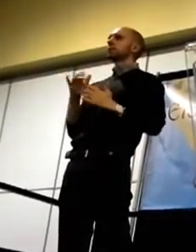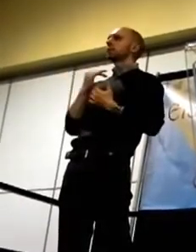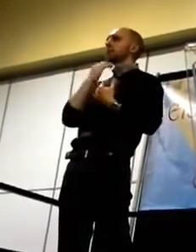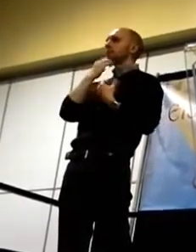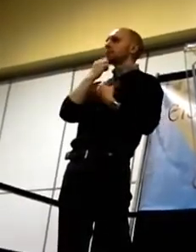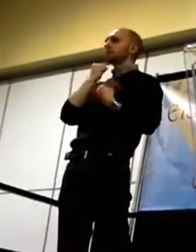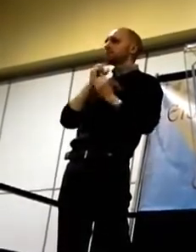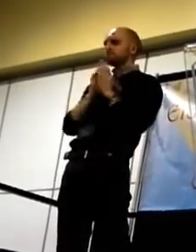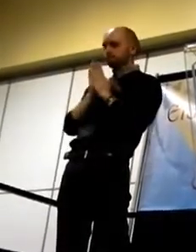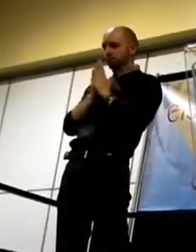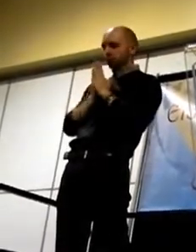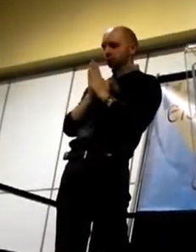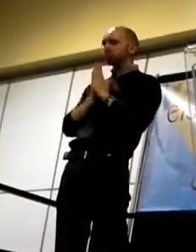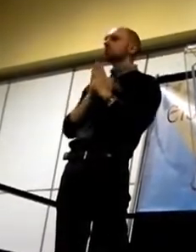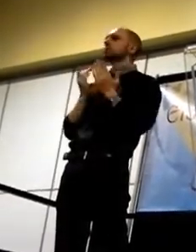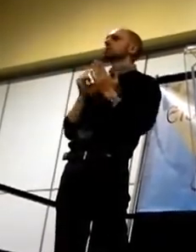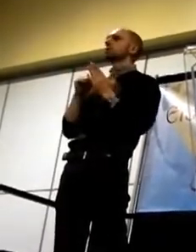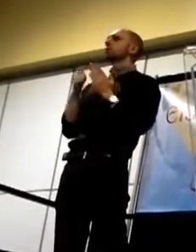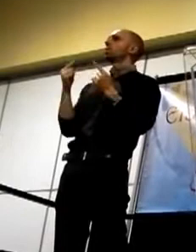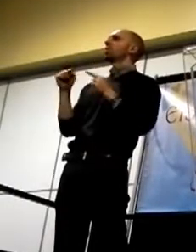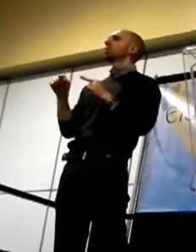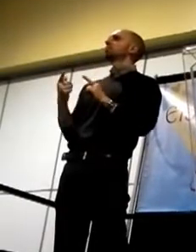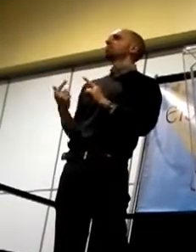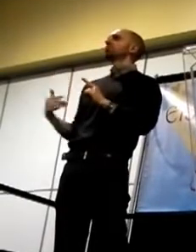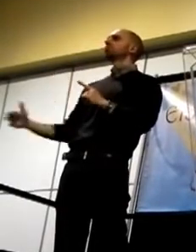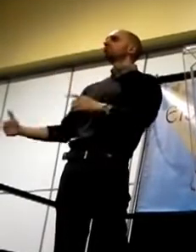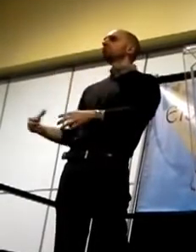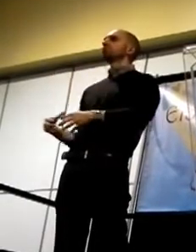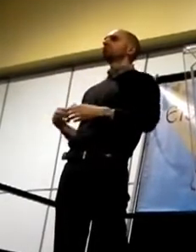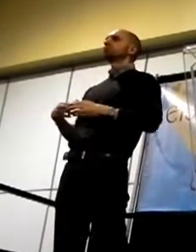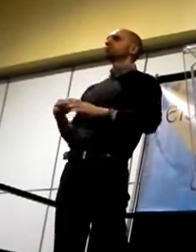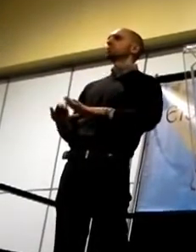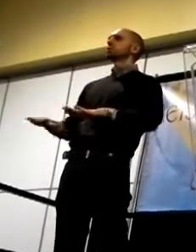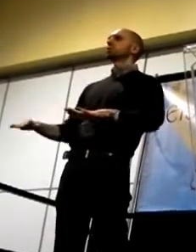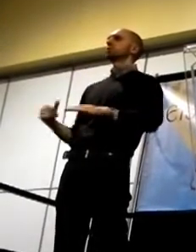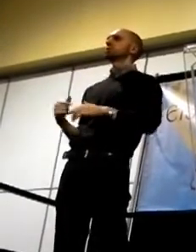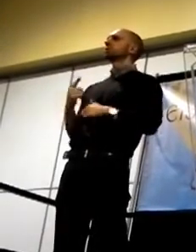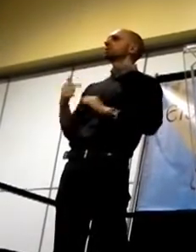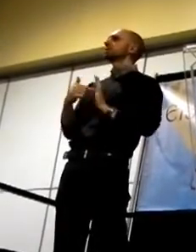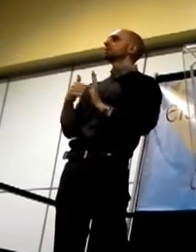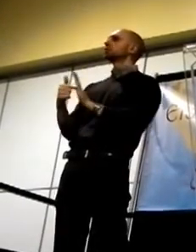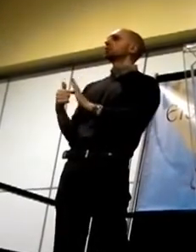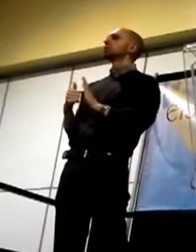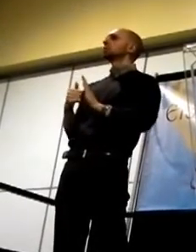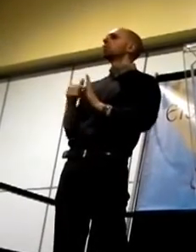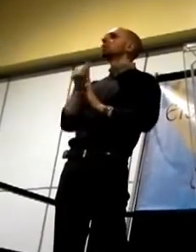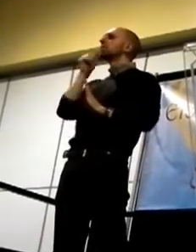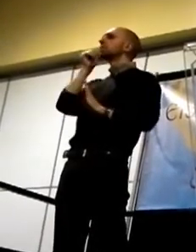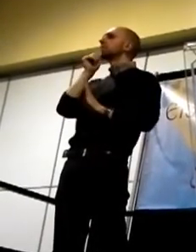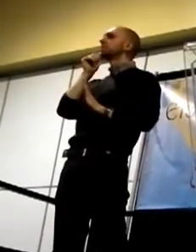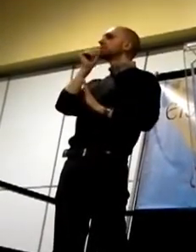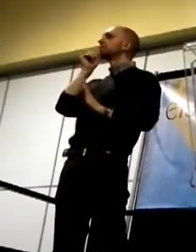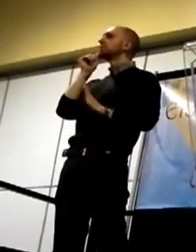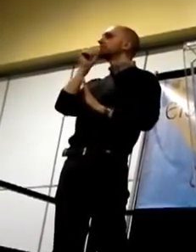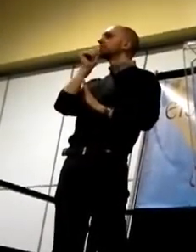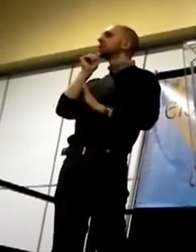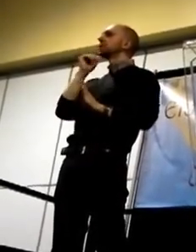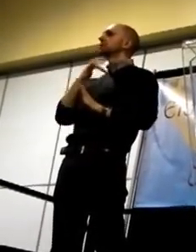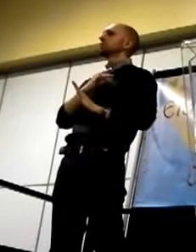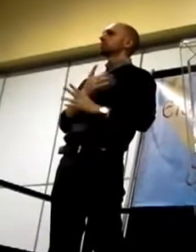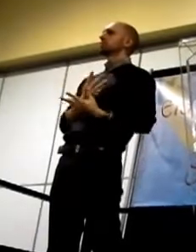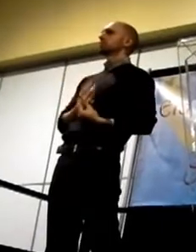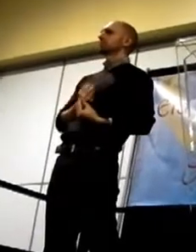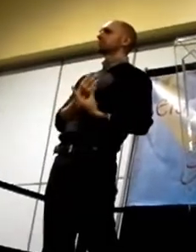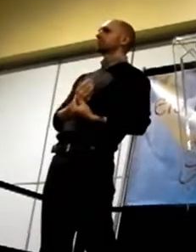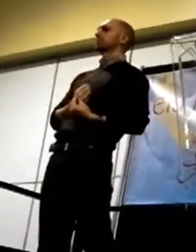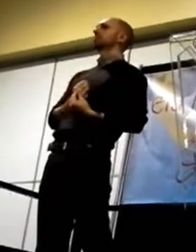passion. When we bring our children to line up for the ride, we have to be patient. We have to have compassion. We